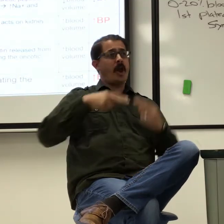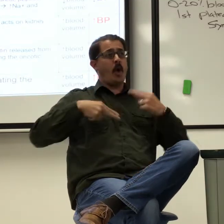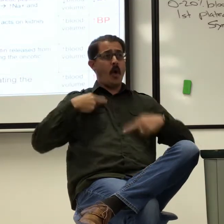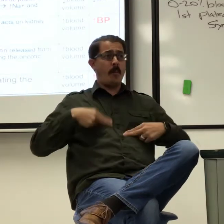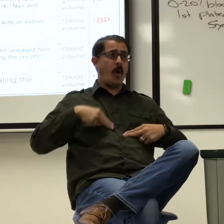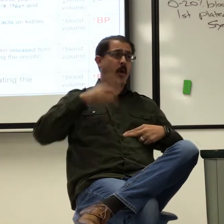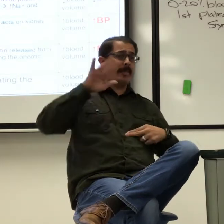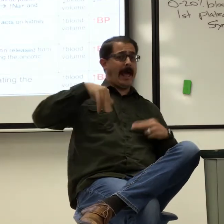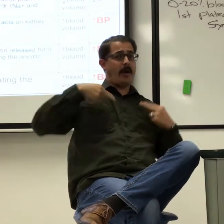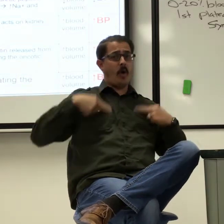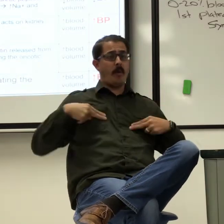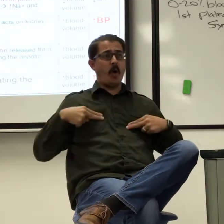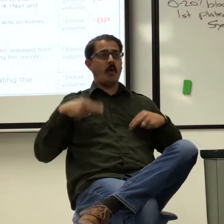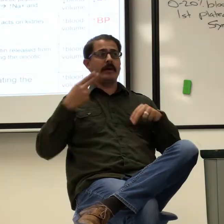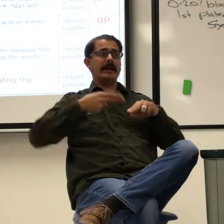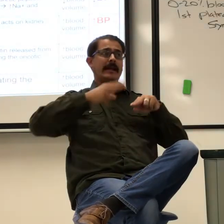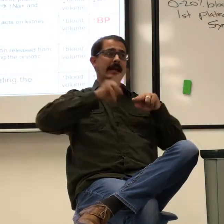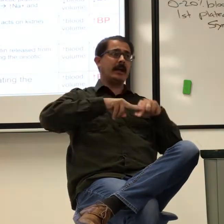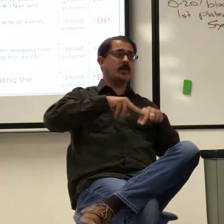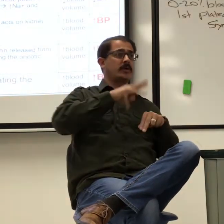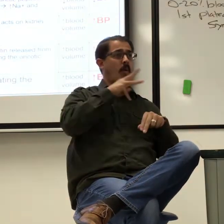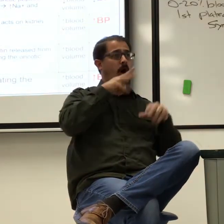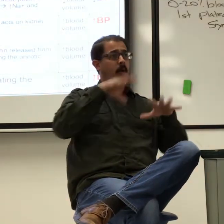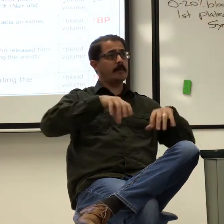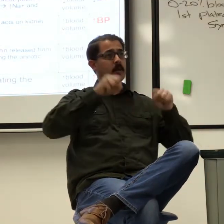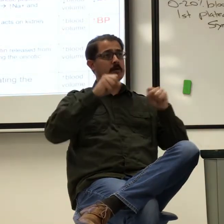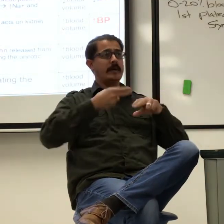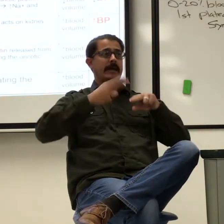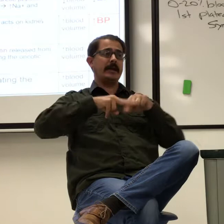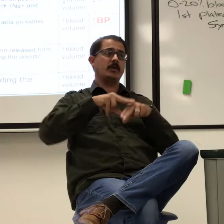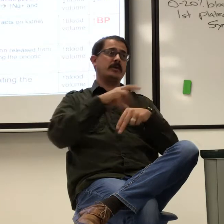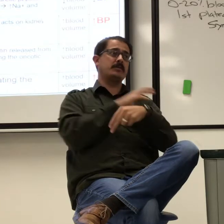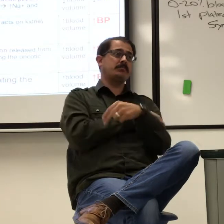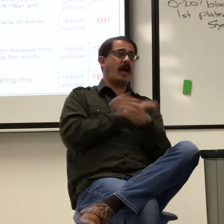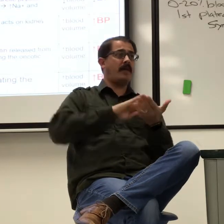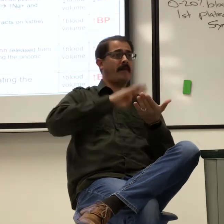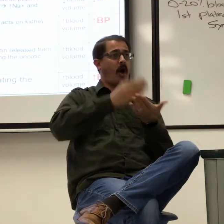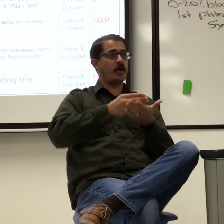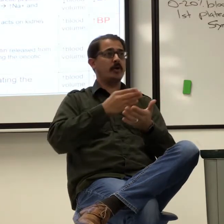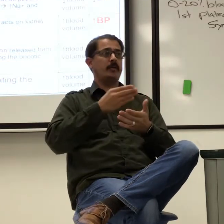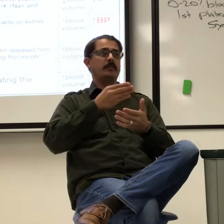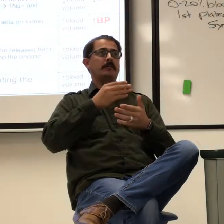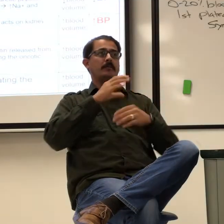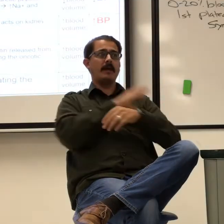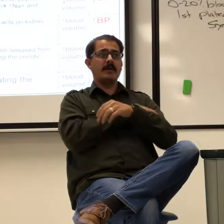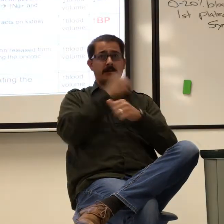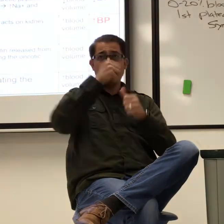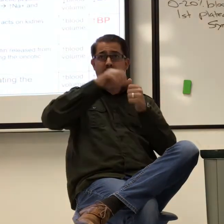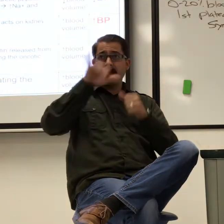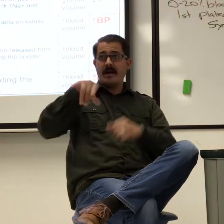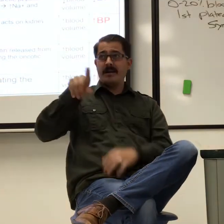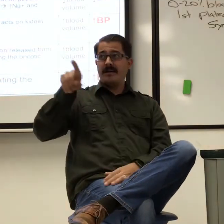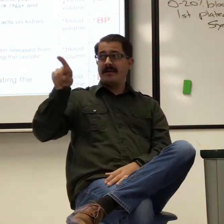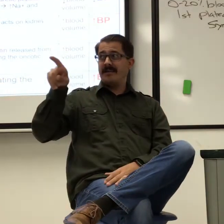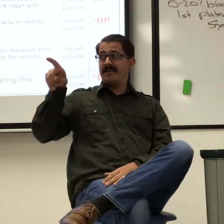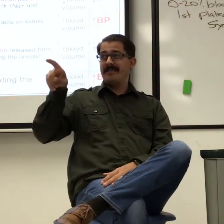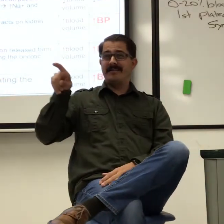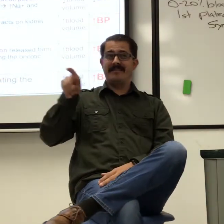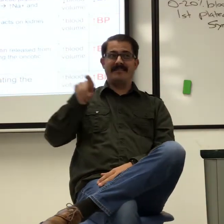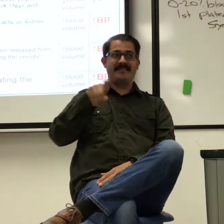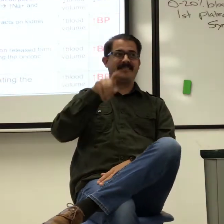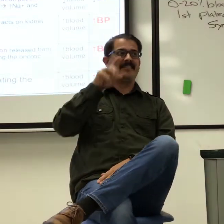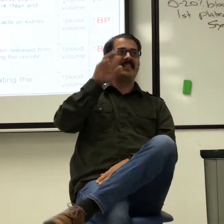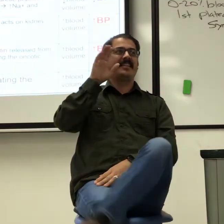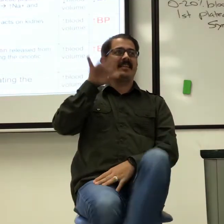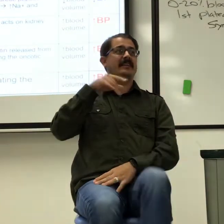that hormone, increased water reabsorption, increased blood volume, increased blood pressure, right? Remember that whole thing? Now that